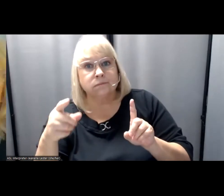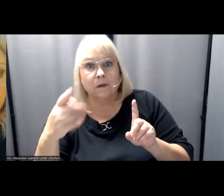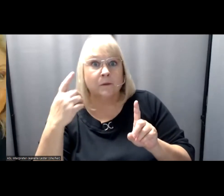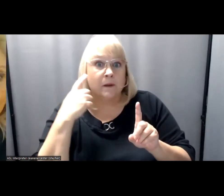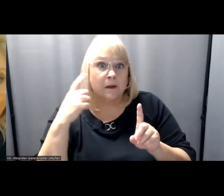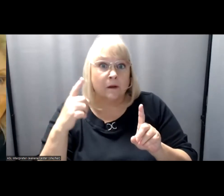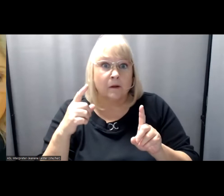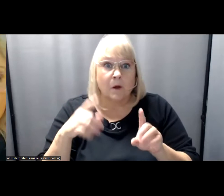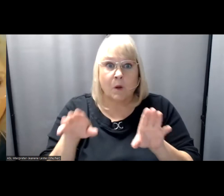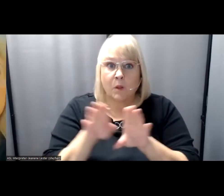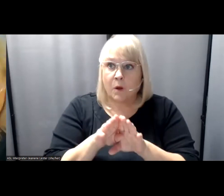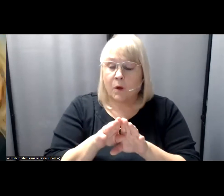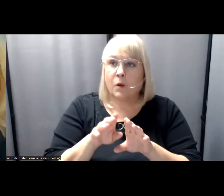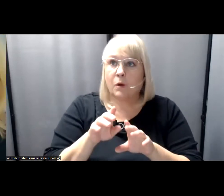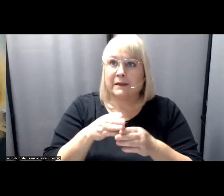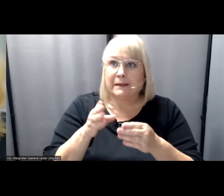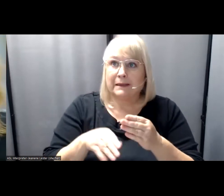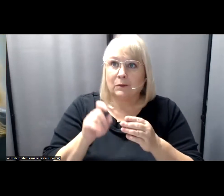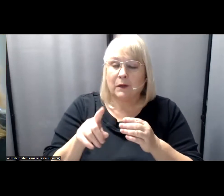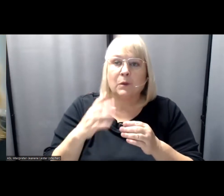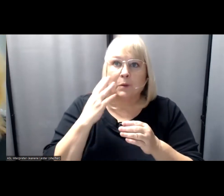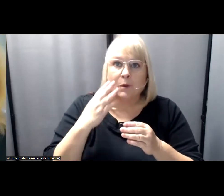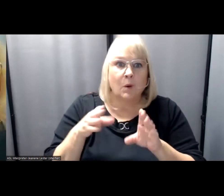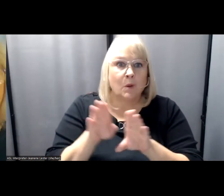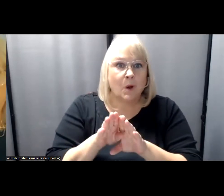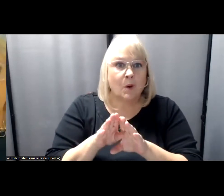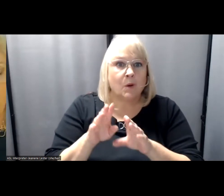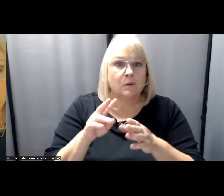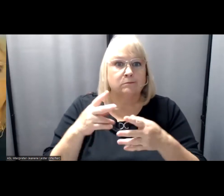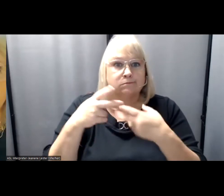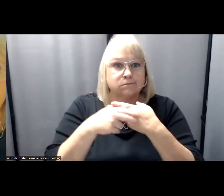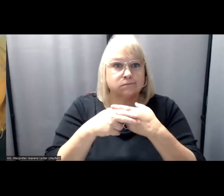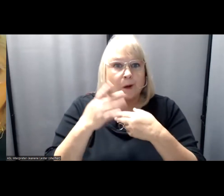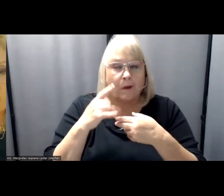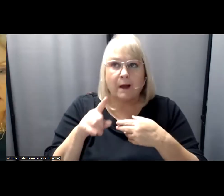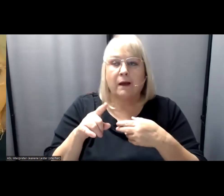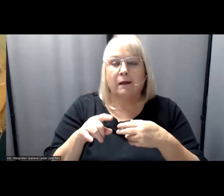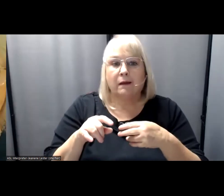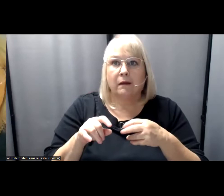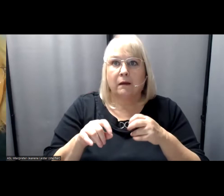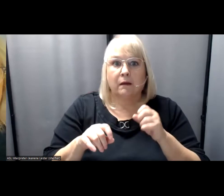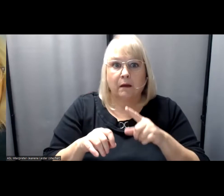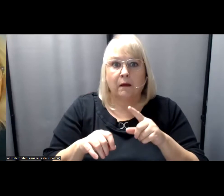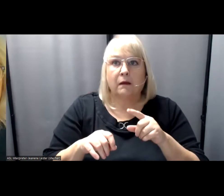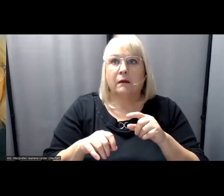because it's answered yes or no. Yeah, you got it. You're a bunch of smart cookies out